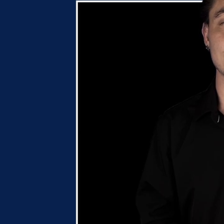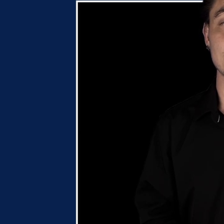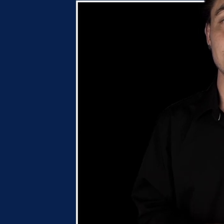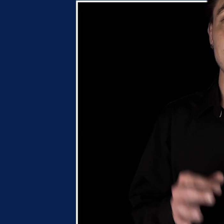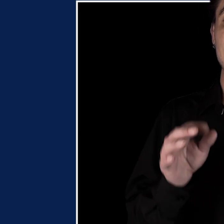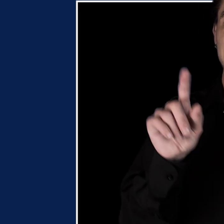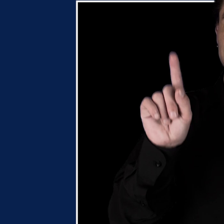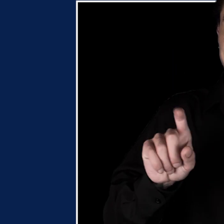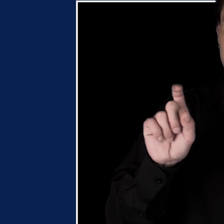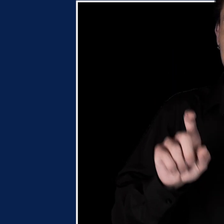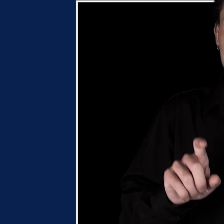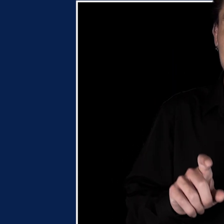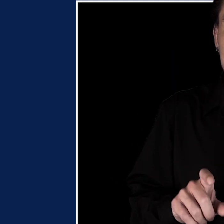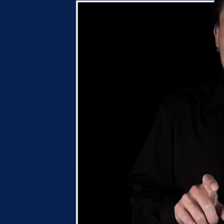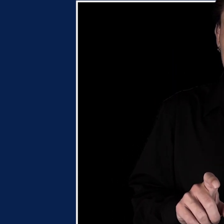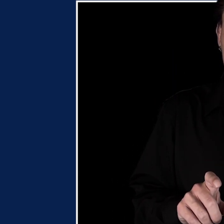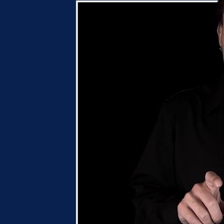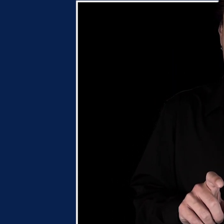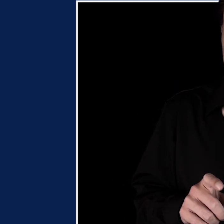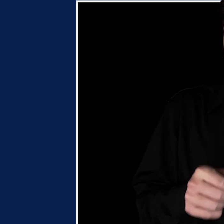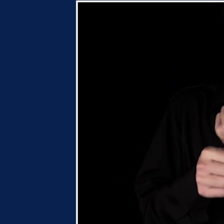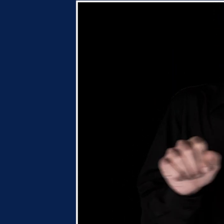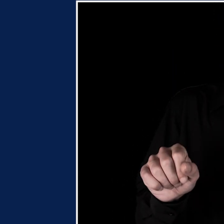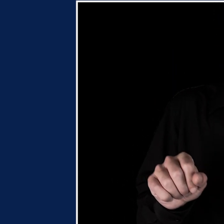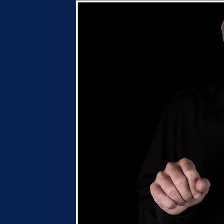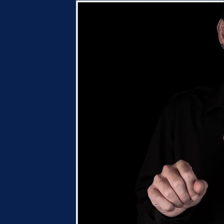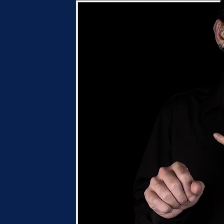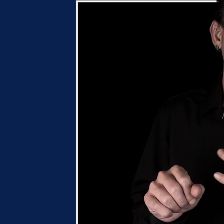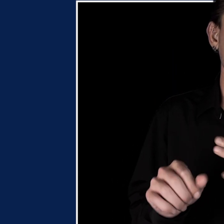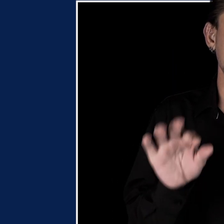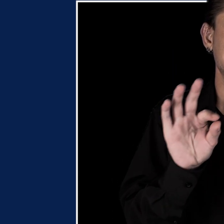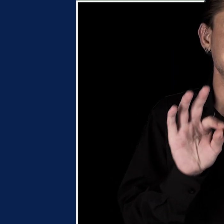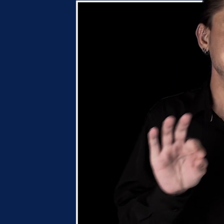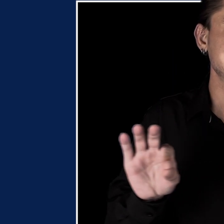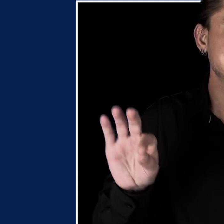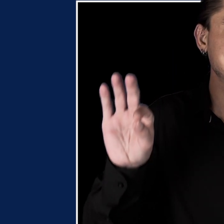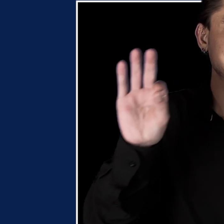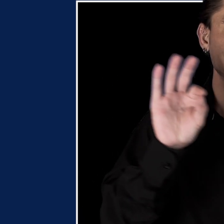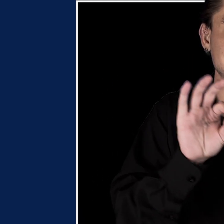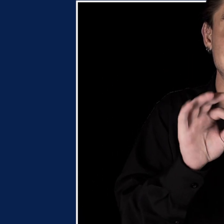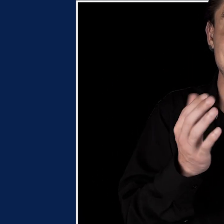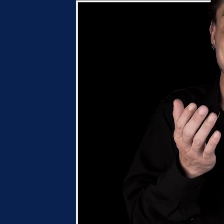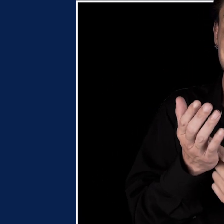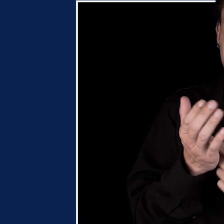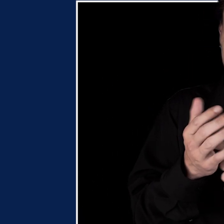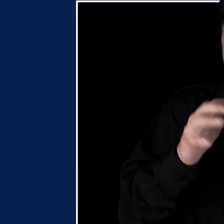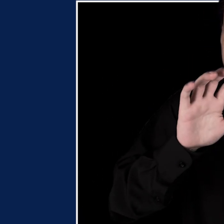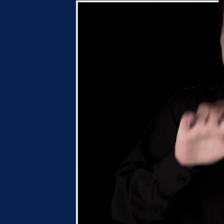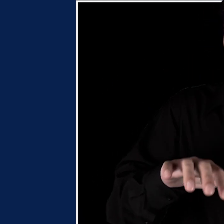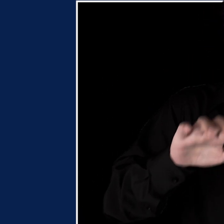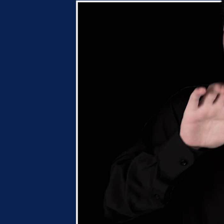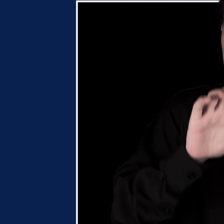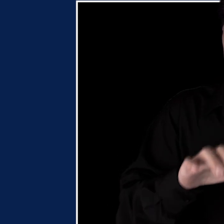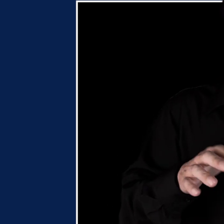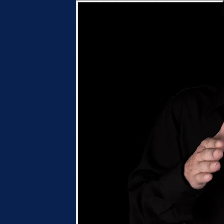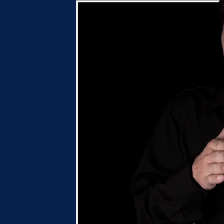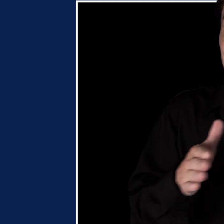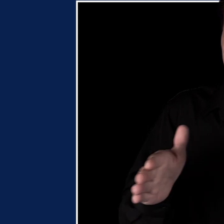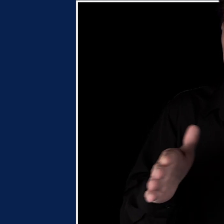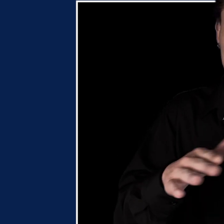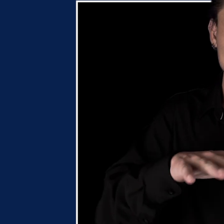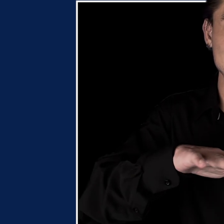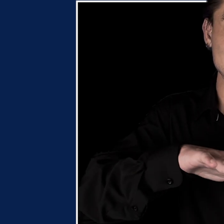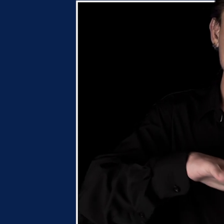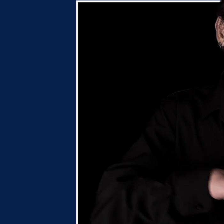Making sure your drinking water is safe after a flood is very important. Sometimes, when there's a lot of rain, rivers and streams